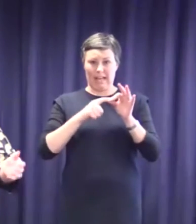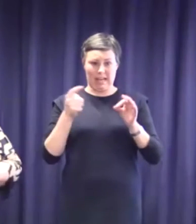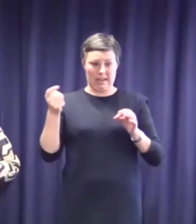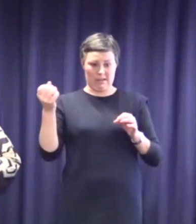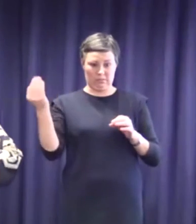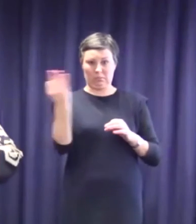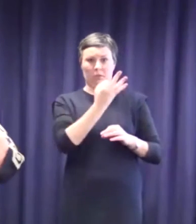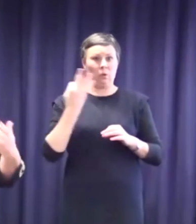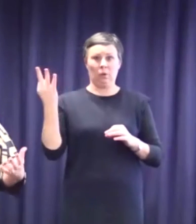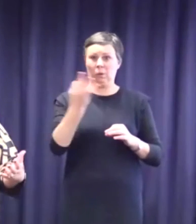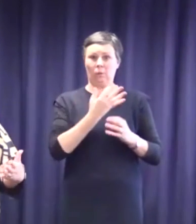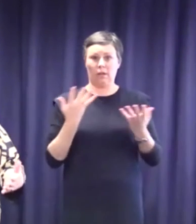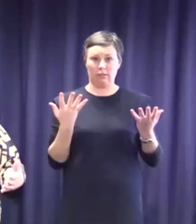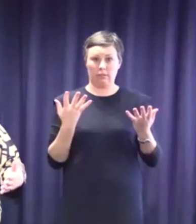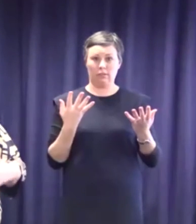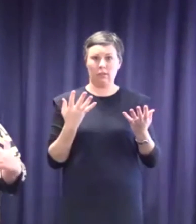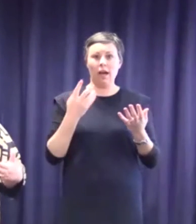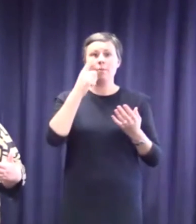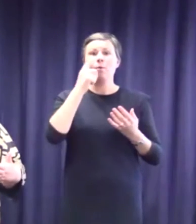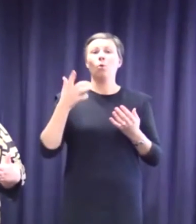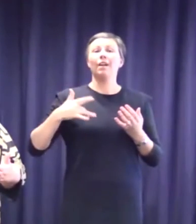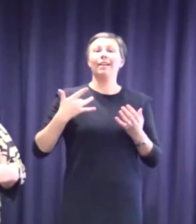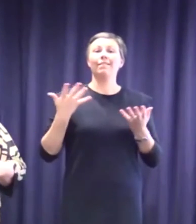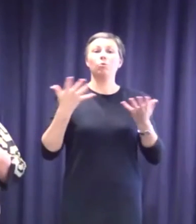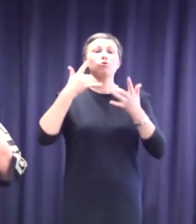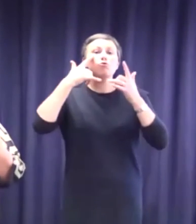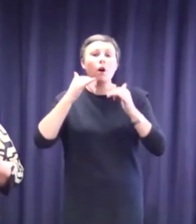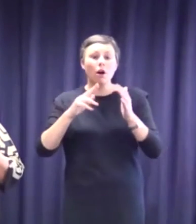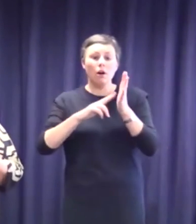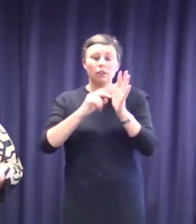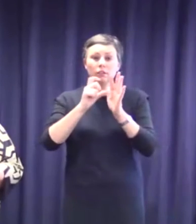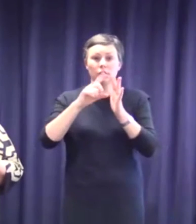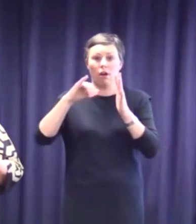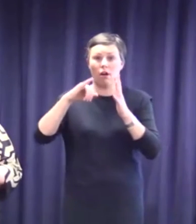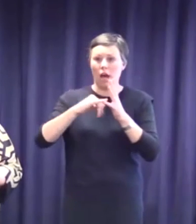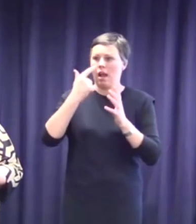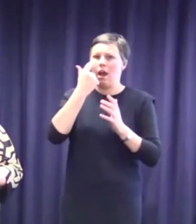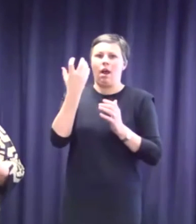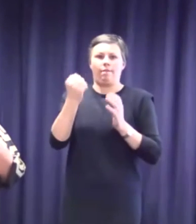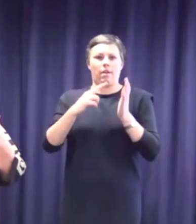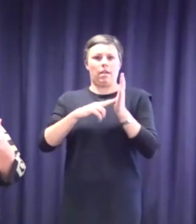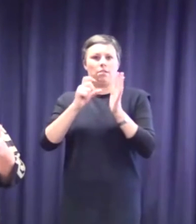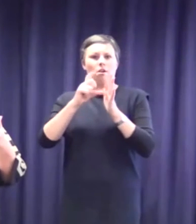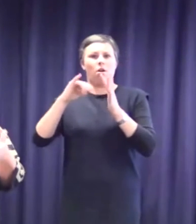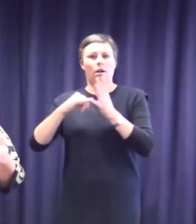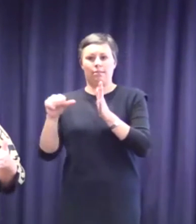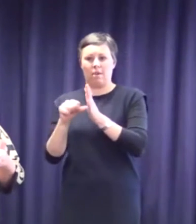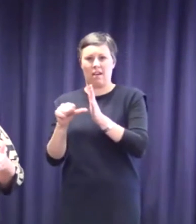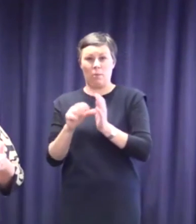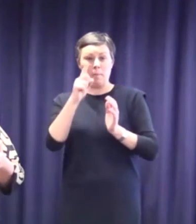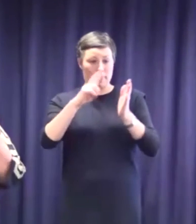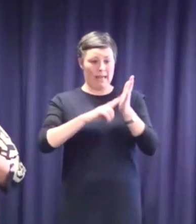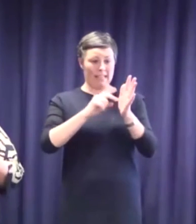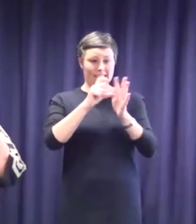them. People in the trial sites, some have them. And the NDIA is telling us that about